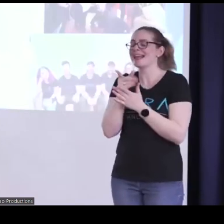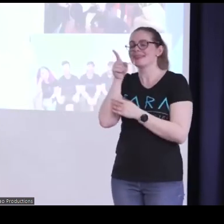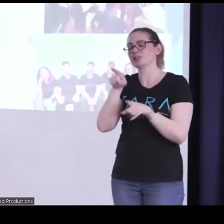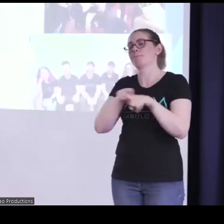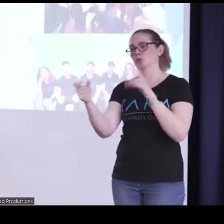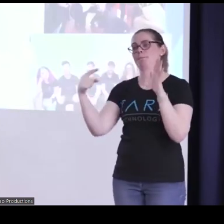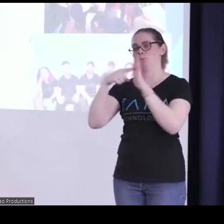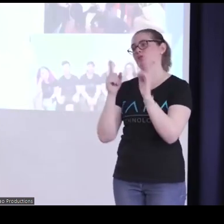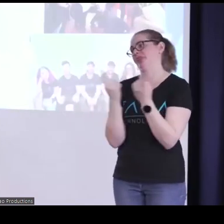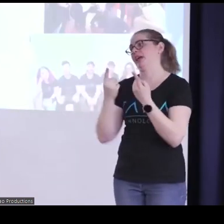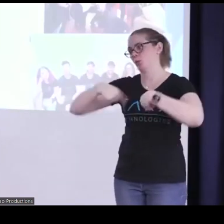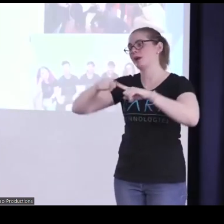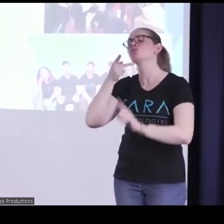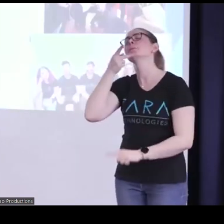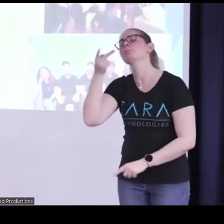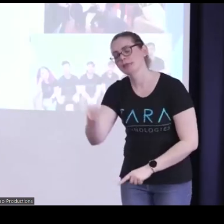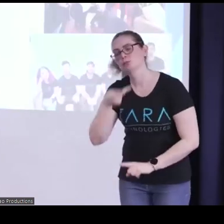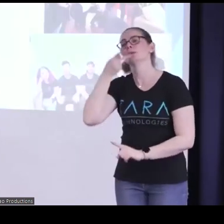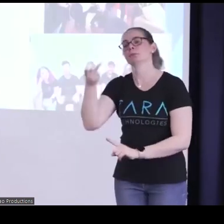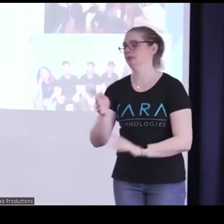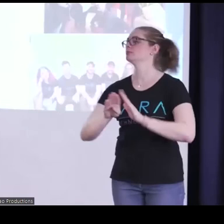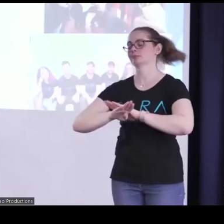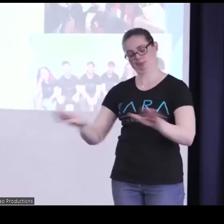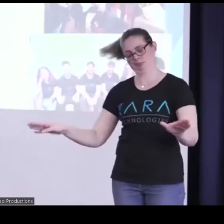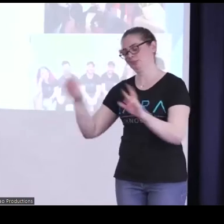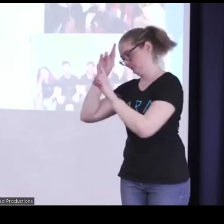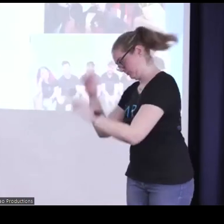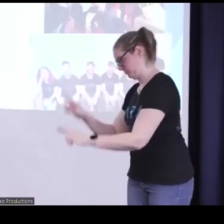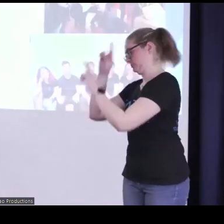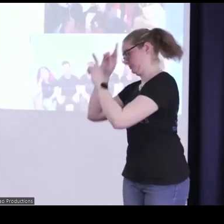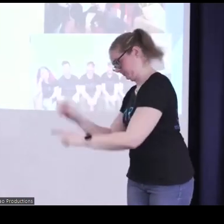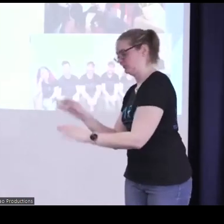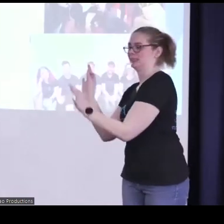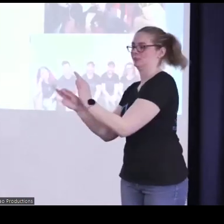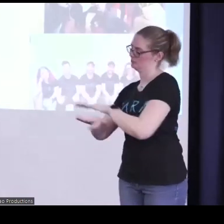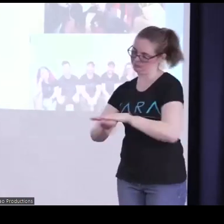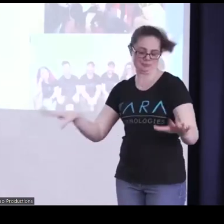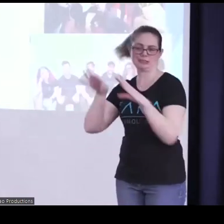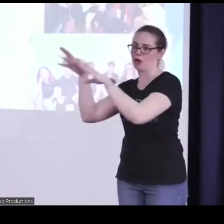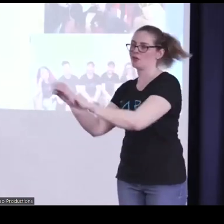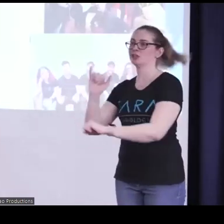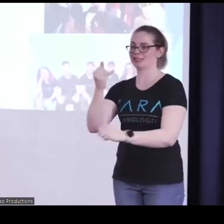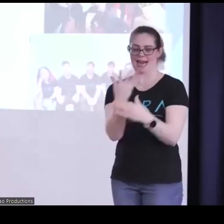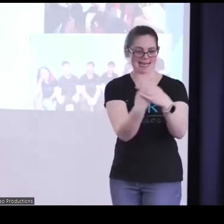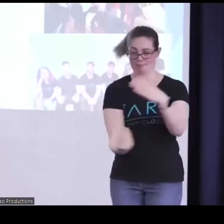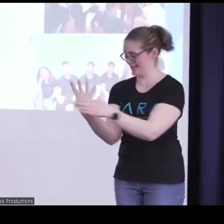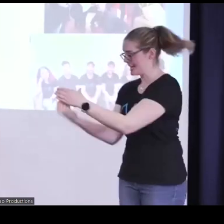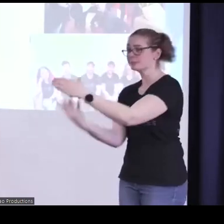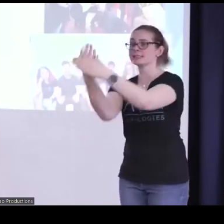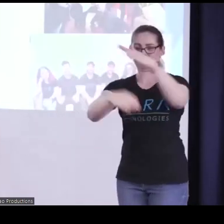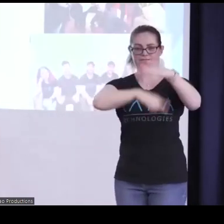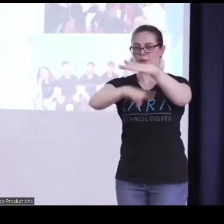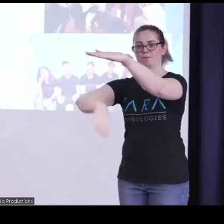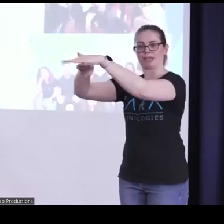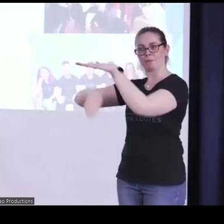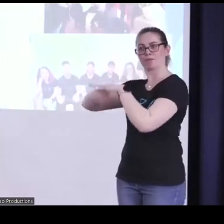interpreter is there to provide access. So that's the most important thing that we are reiterating time and time again, is that we're not here to take